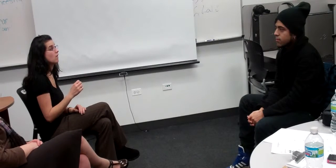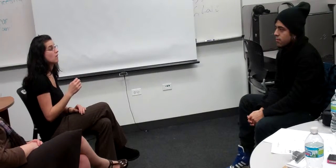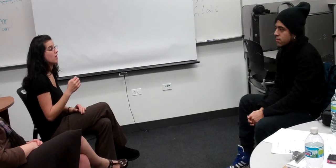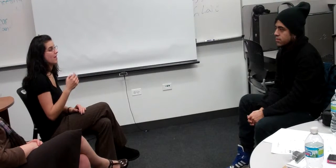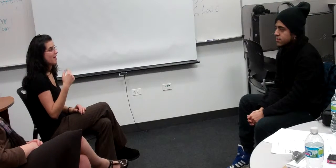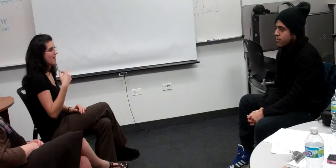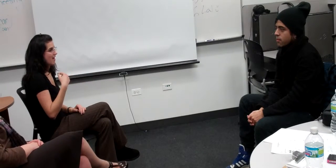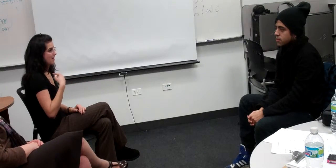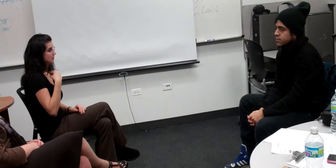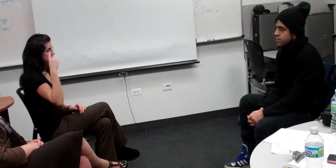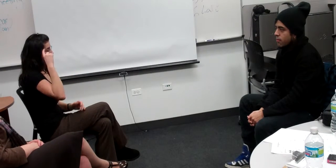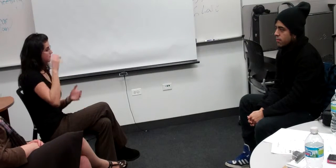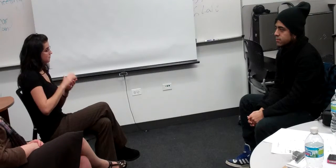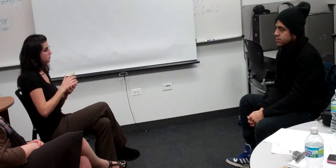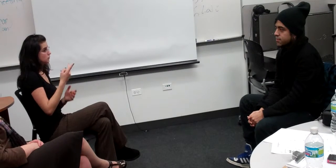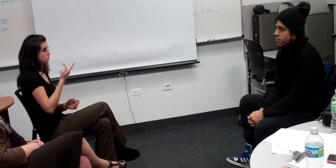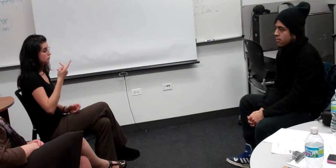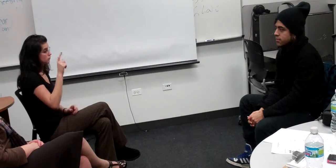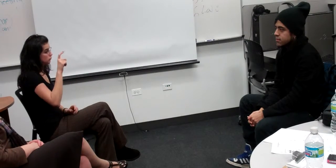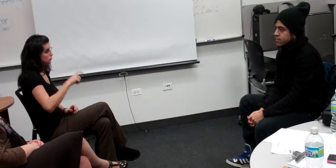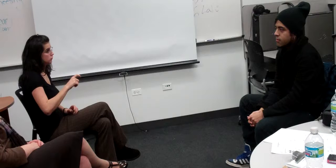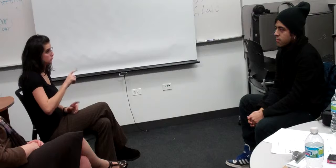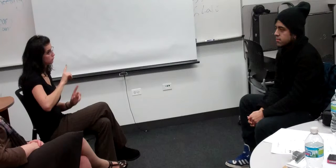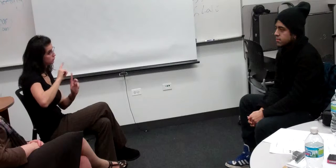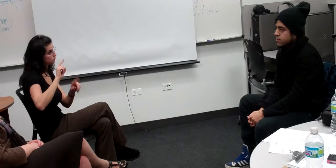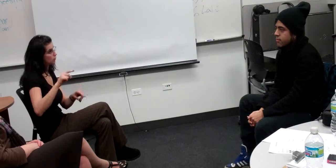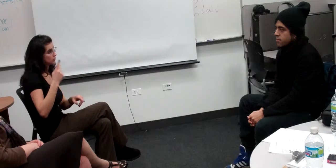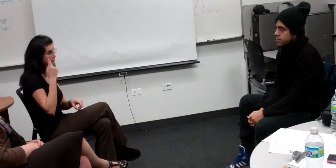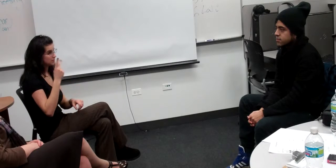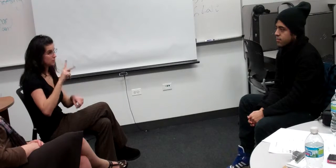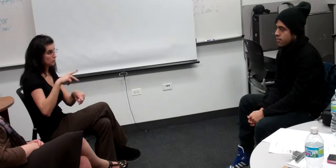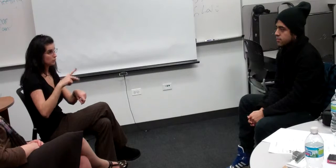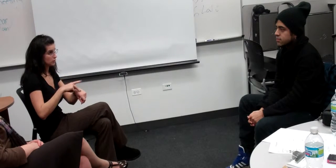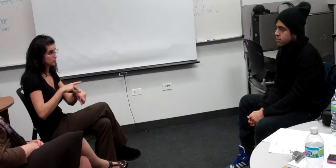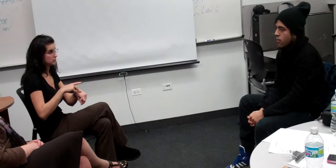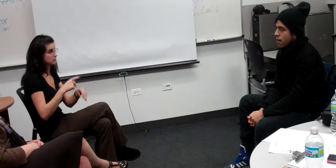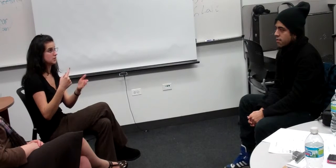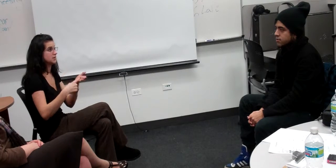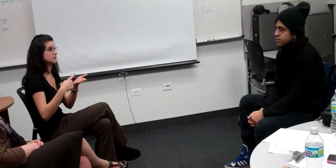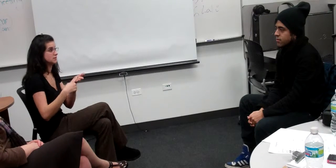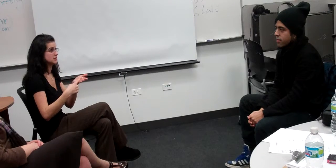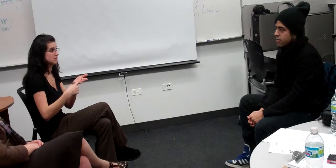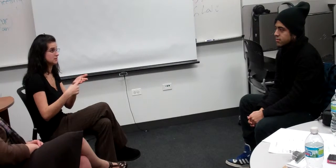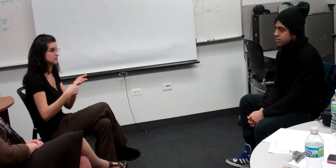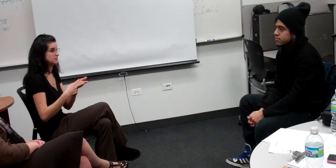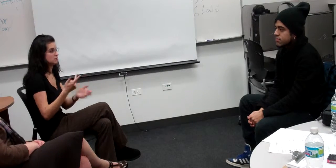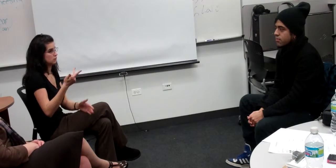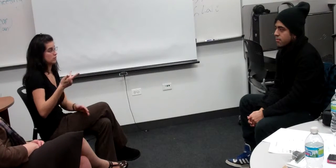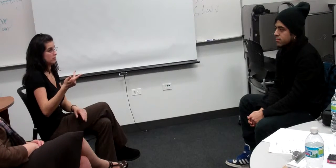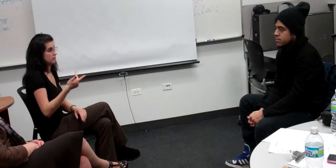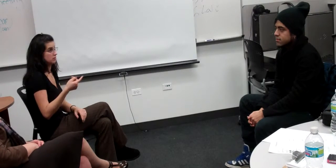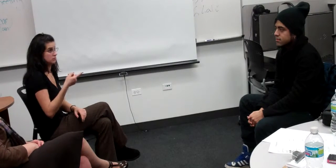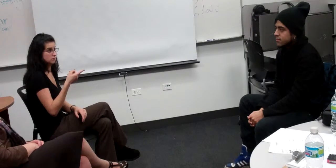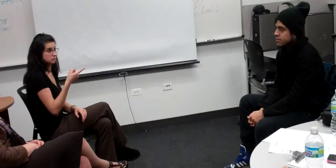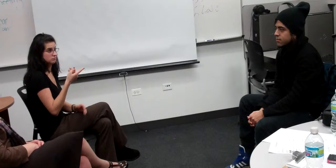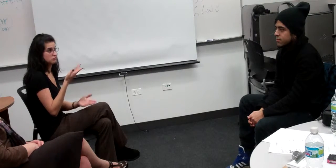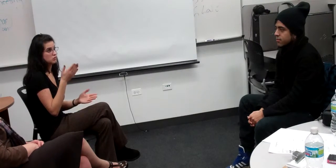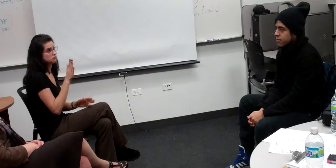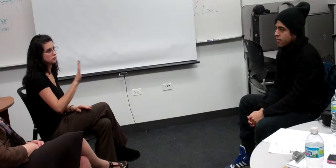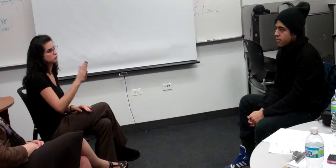talk to the principal about this. How would you feel about doing that?